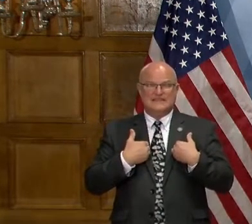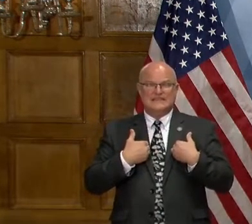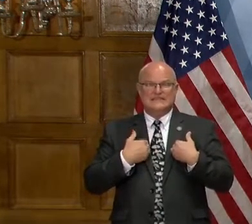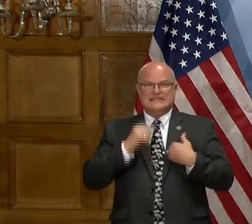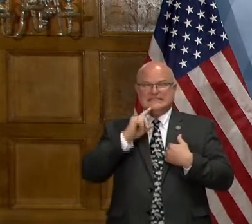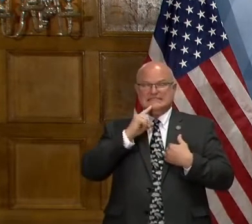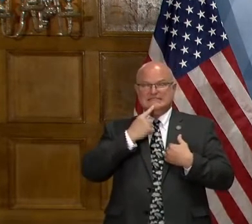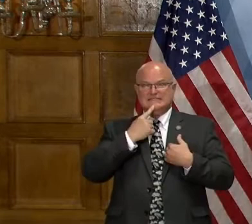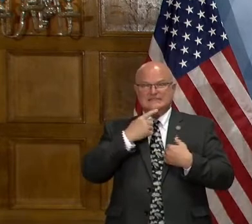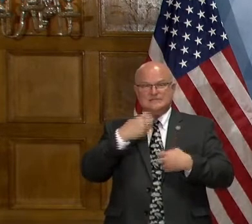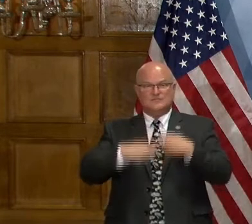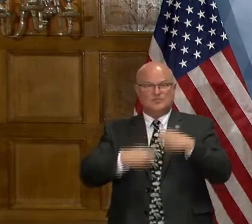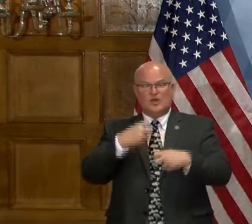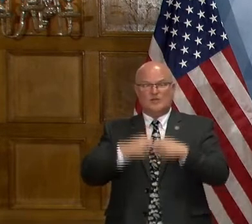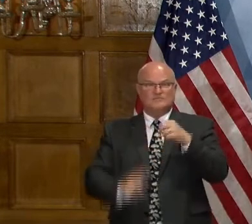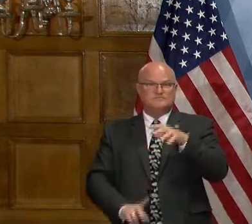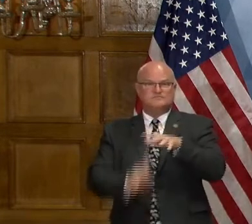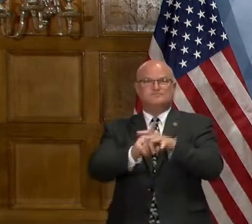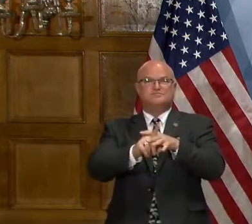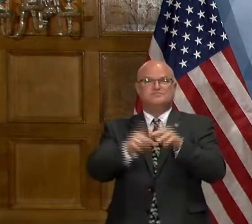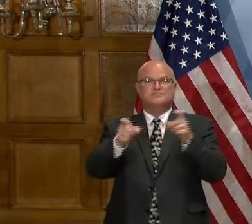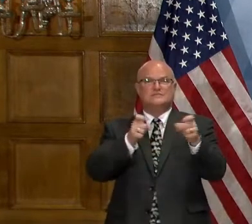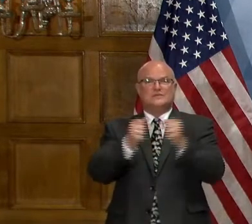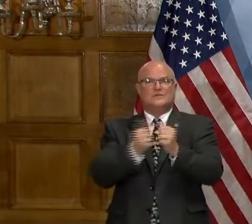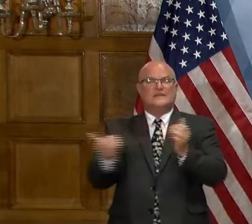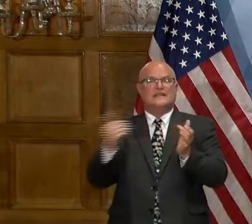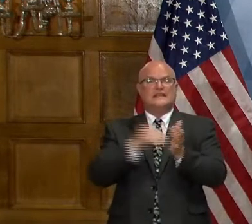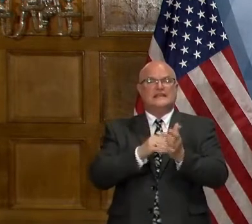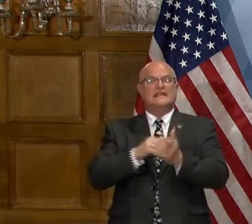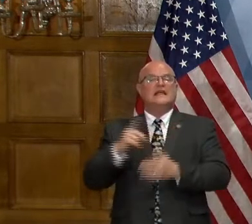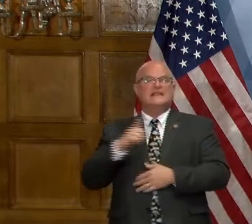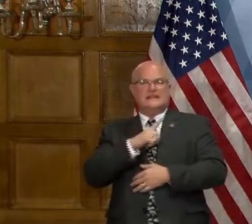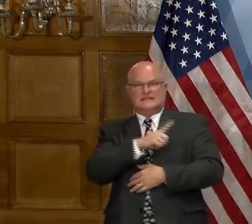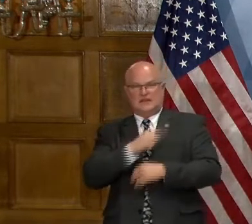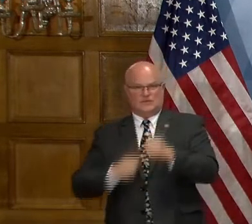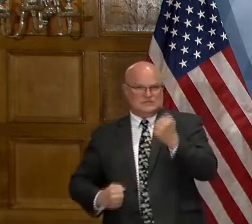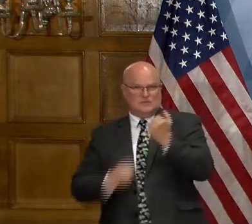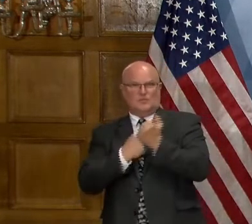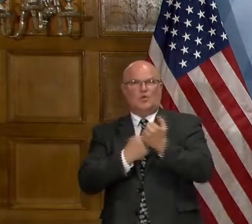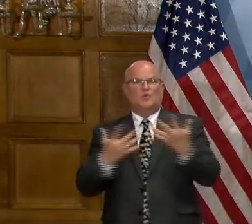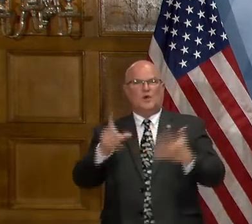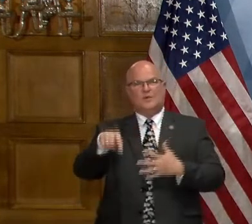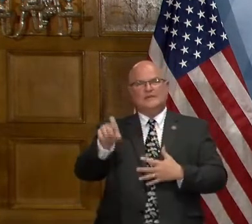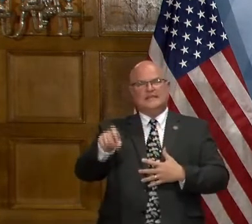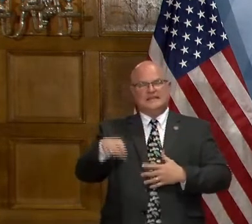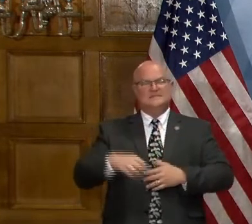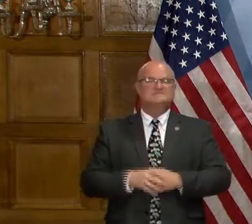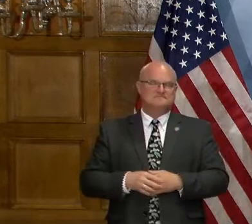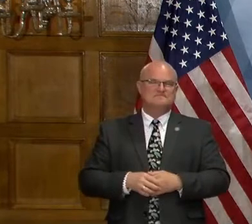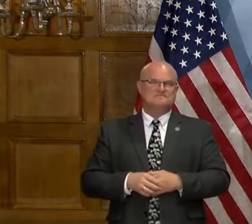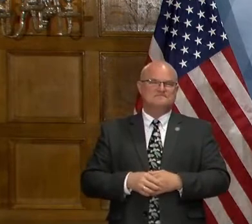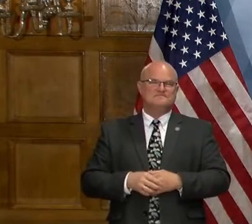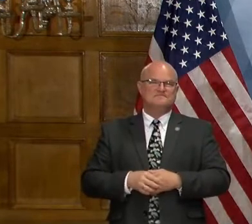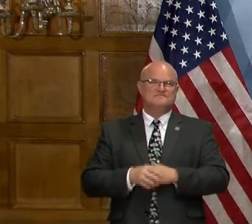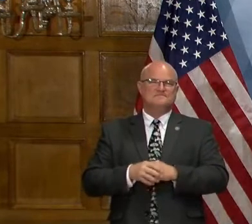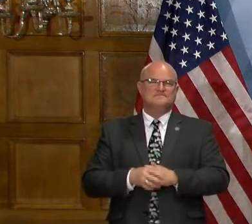serious issue that we have to deal with, that they will be supportive of the tools that we need to address it.